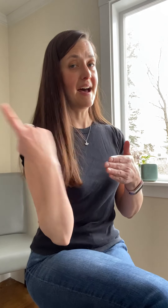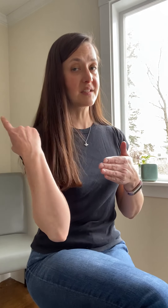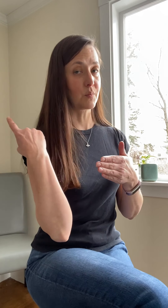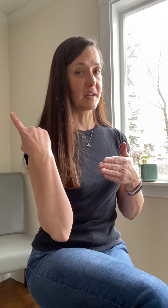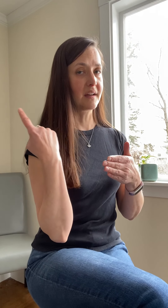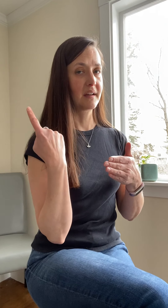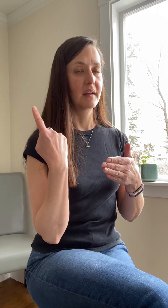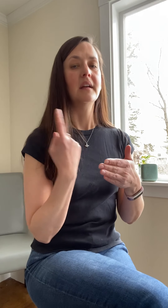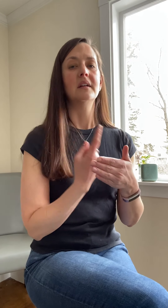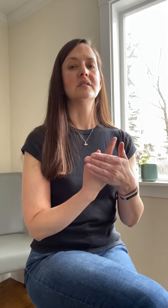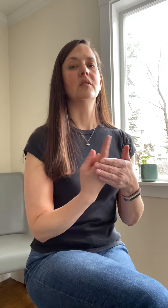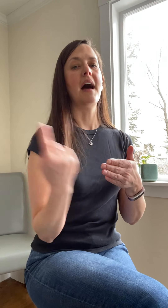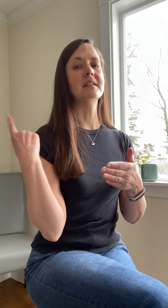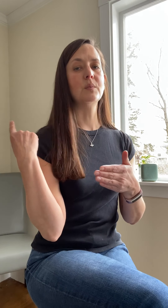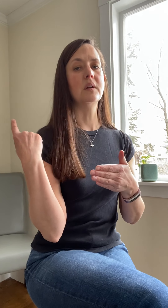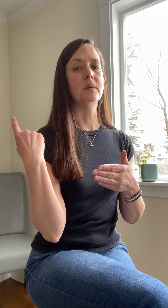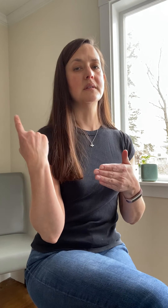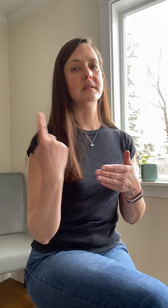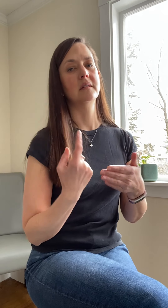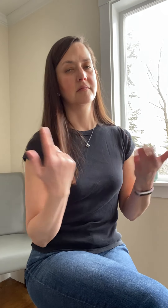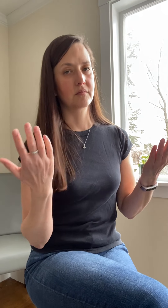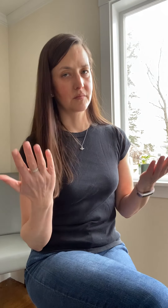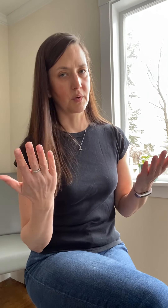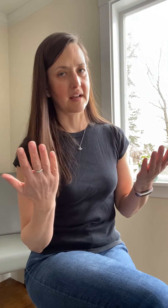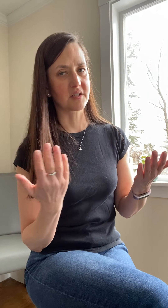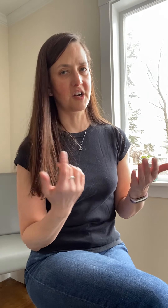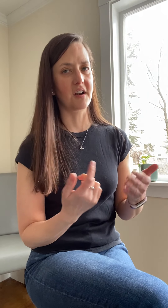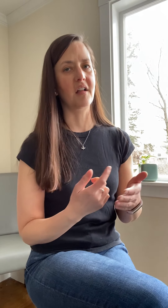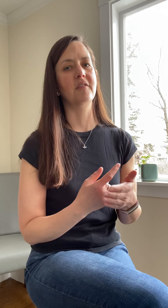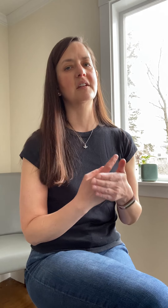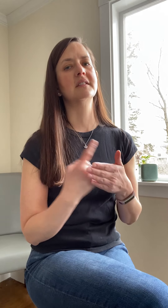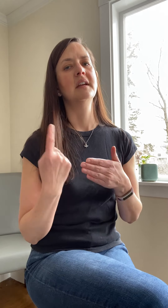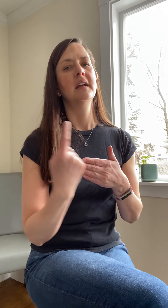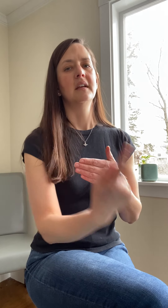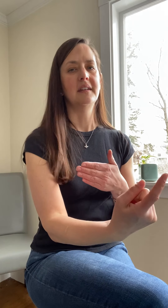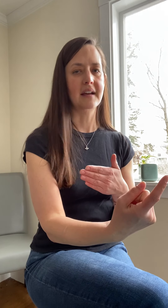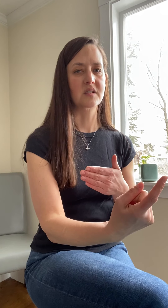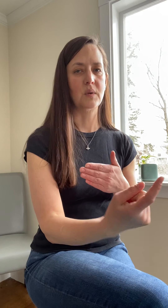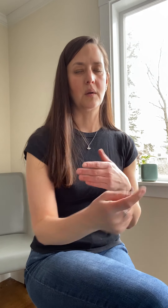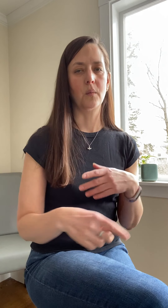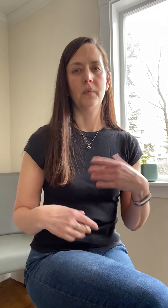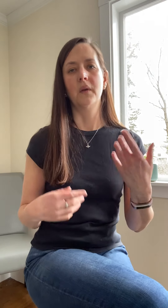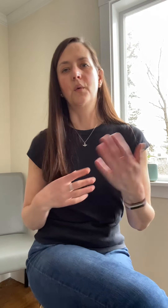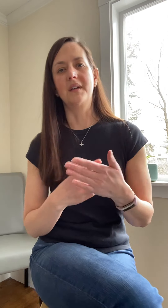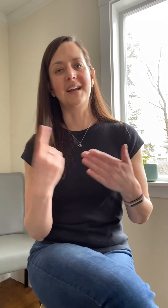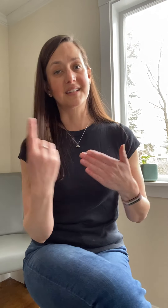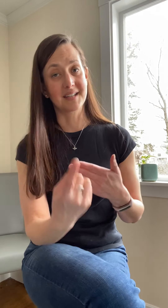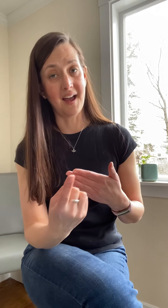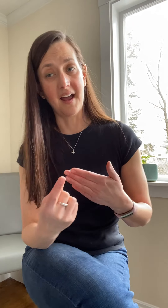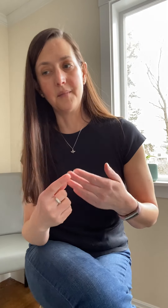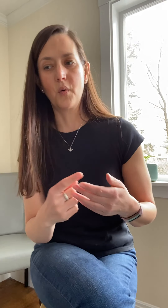last week. So last week was when I started all of this. Next week or next time,